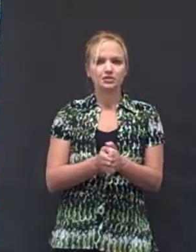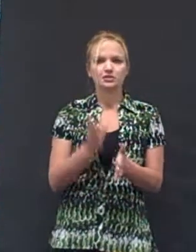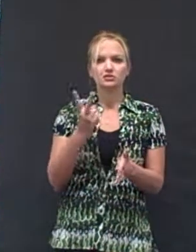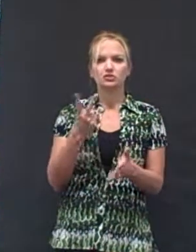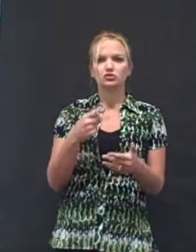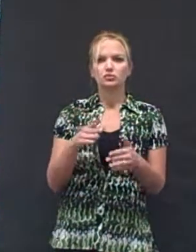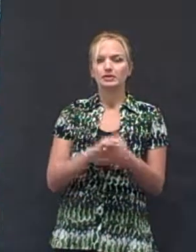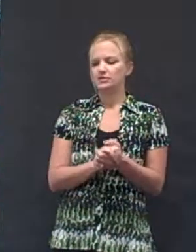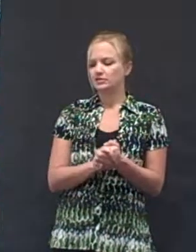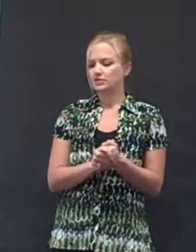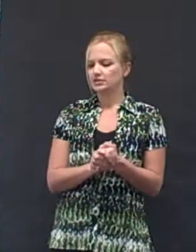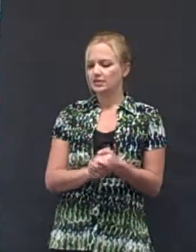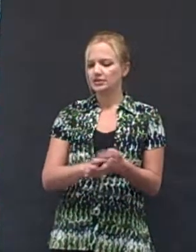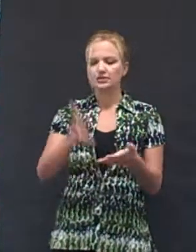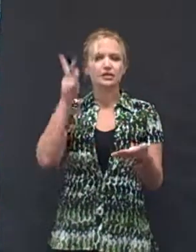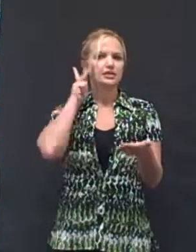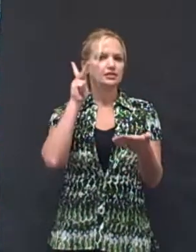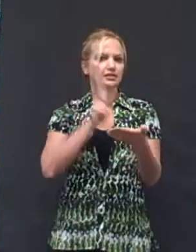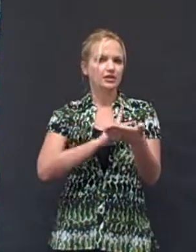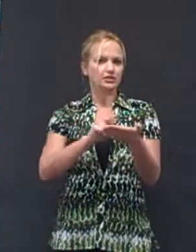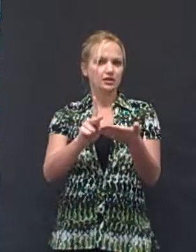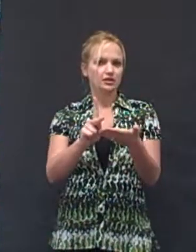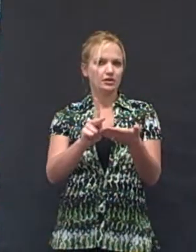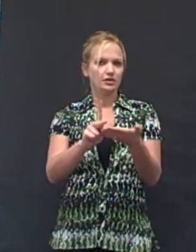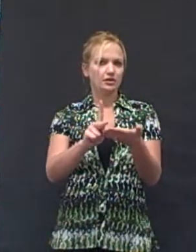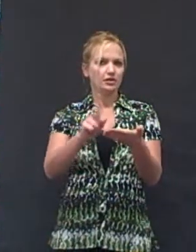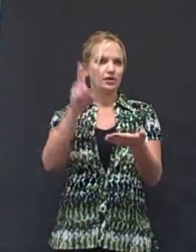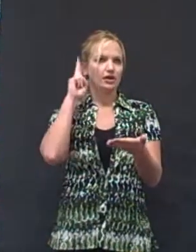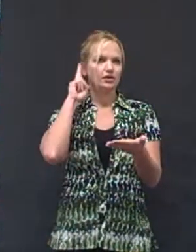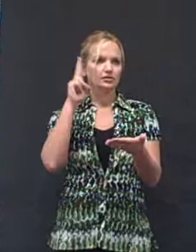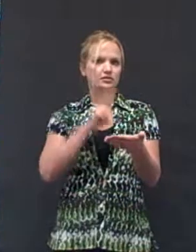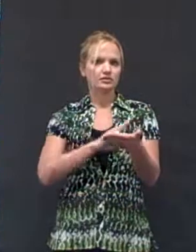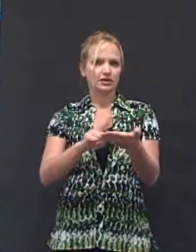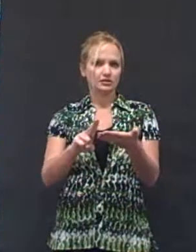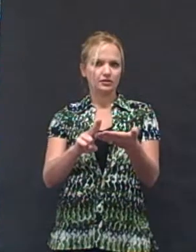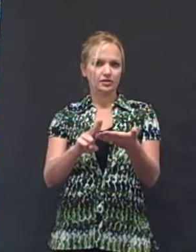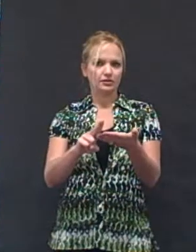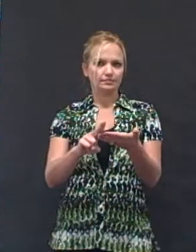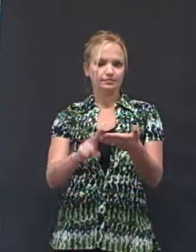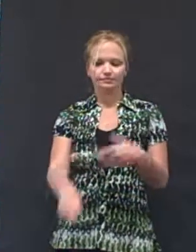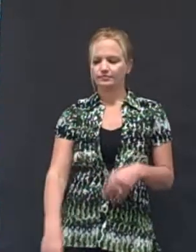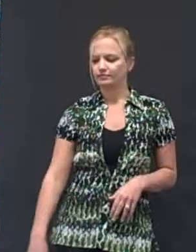You'll see two ways you see it signed, secretary and also secretary.